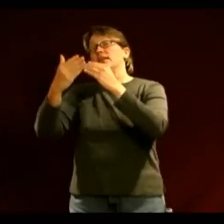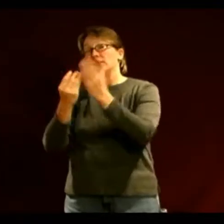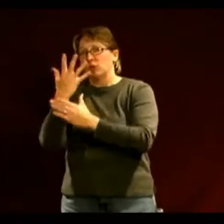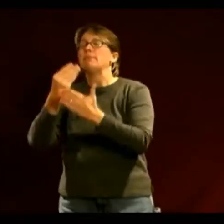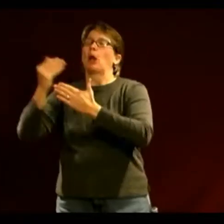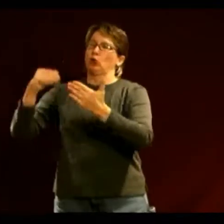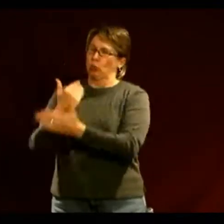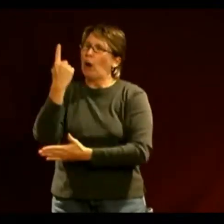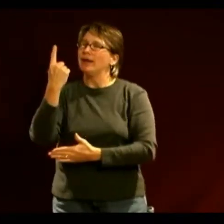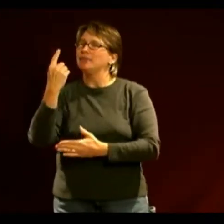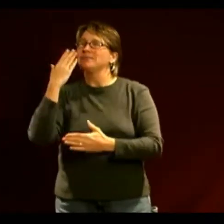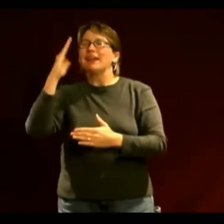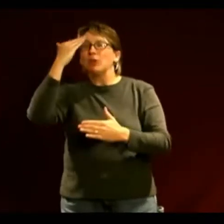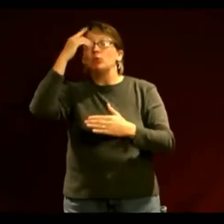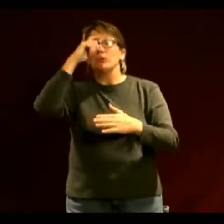bag every year. I would just buy a new one.